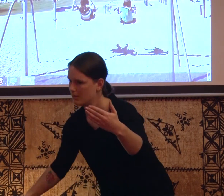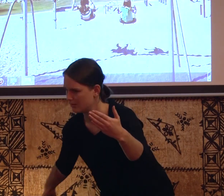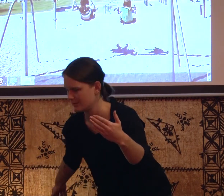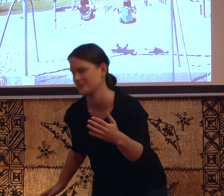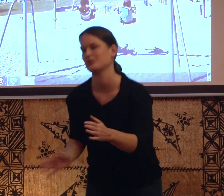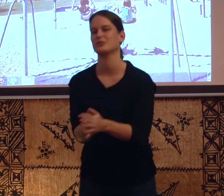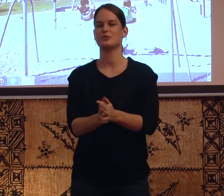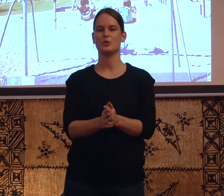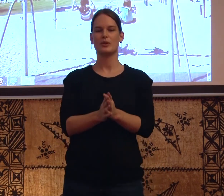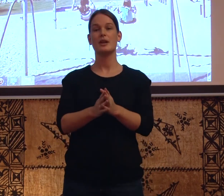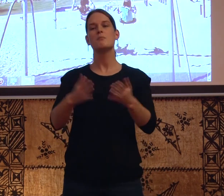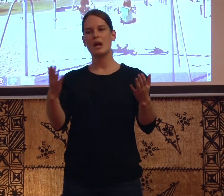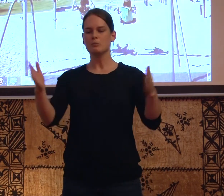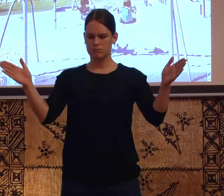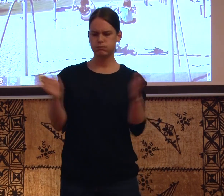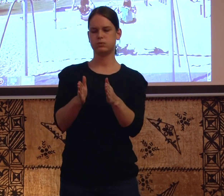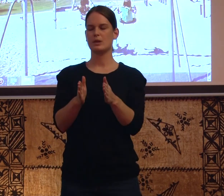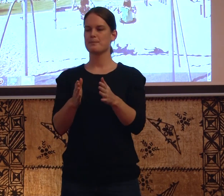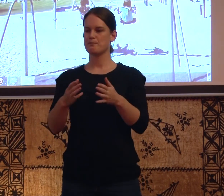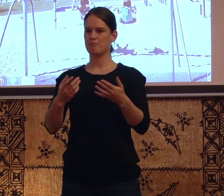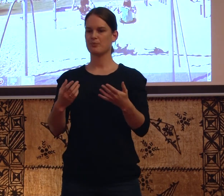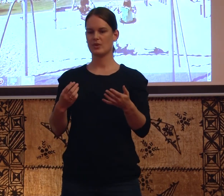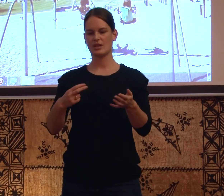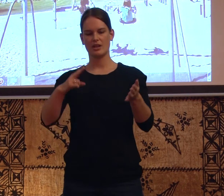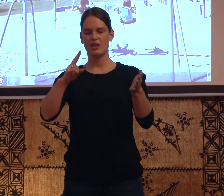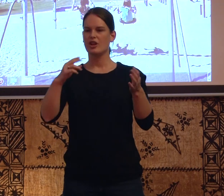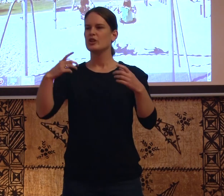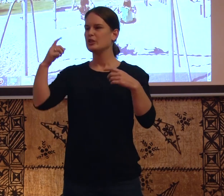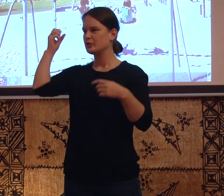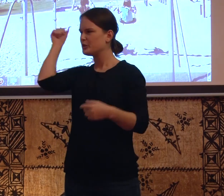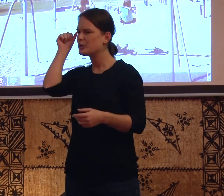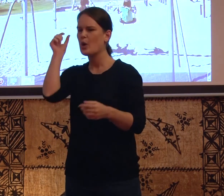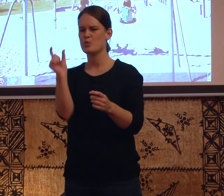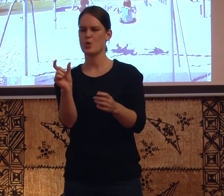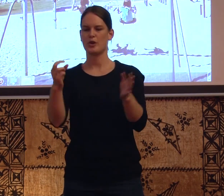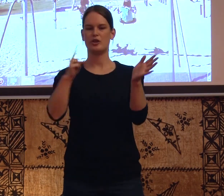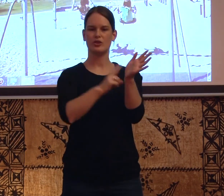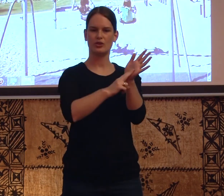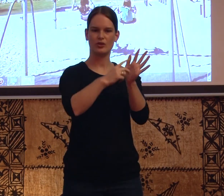It's a long story, but I'll keep it short tonight.